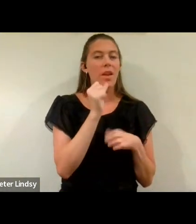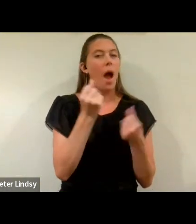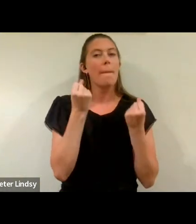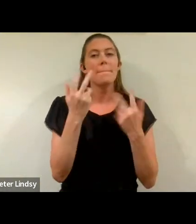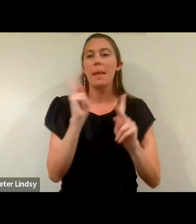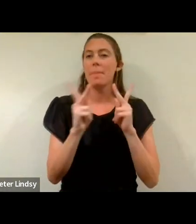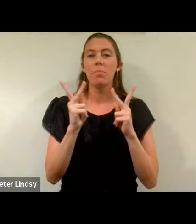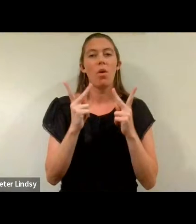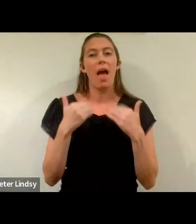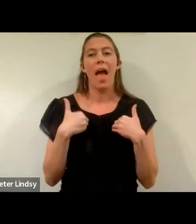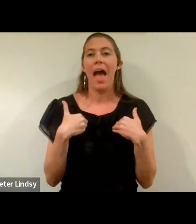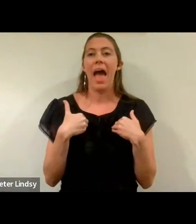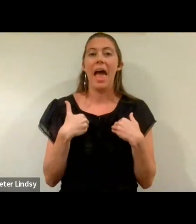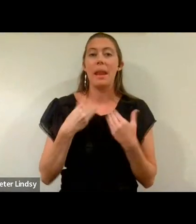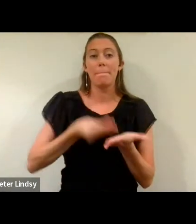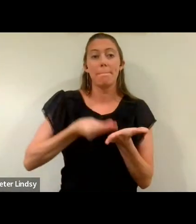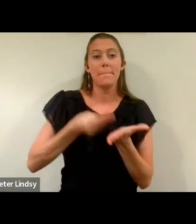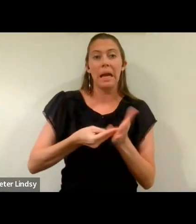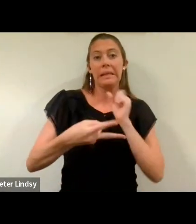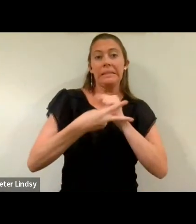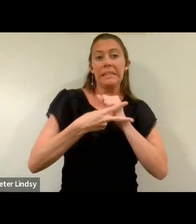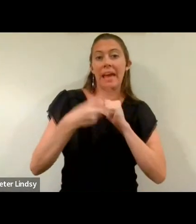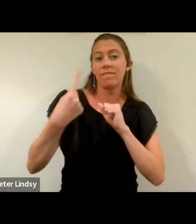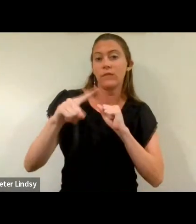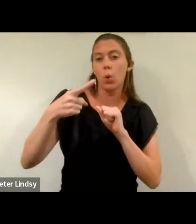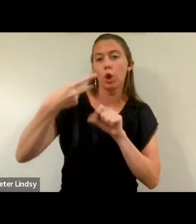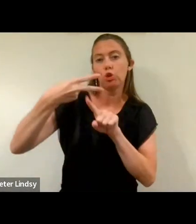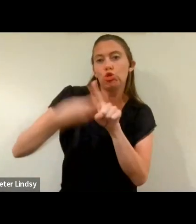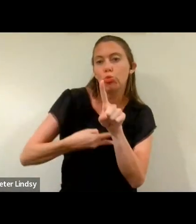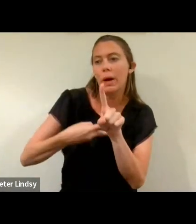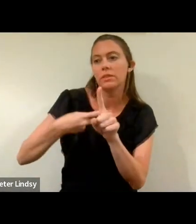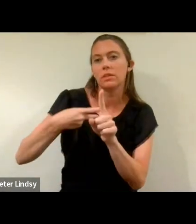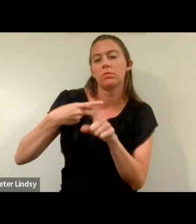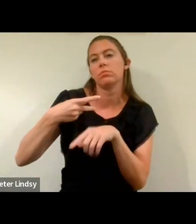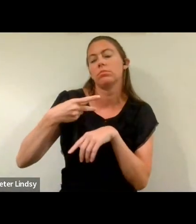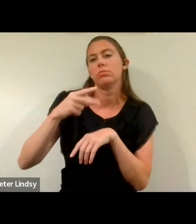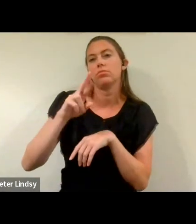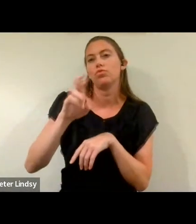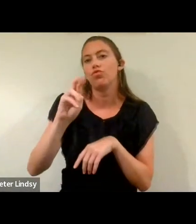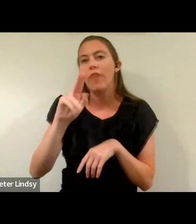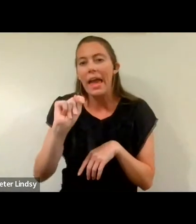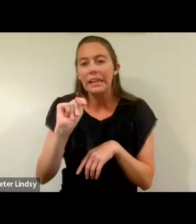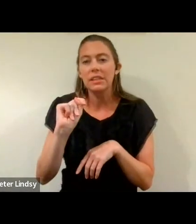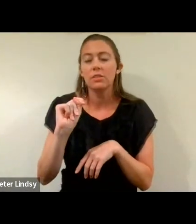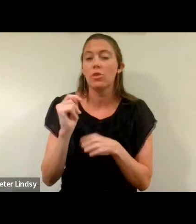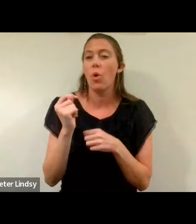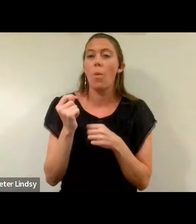in the mattress. And so people were very quickly in crisis and so forth.